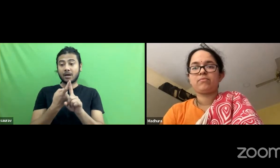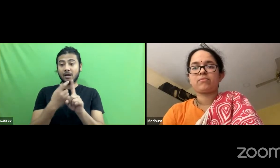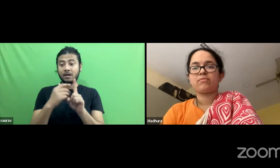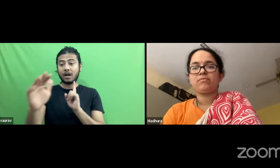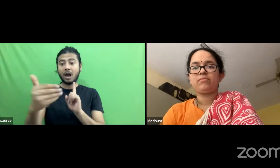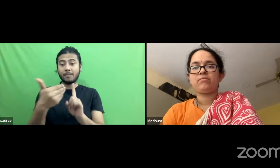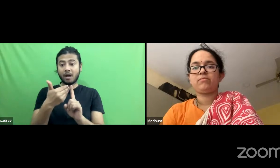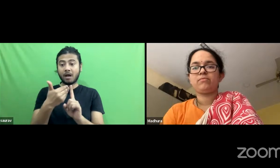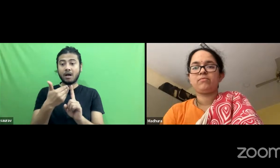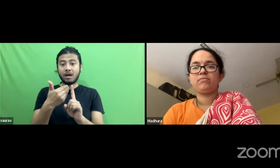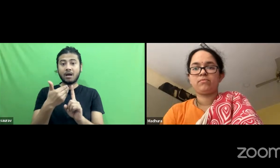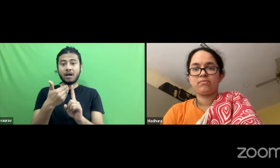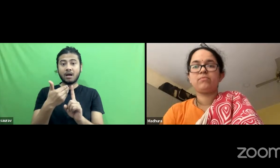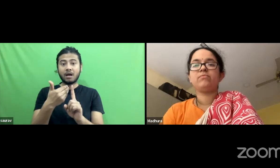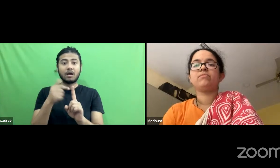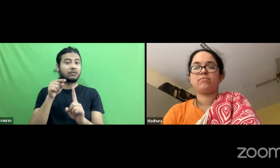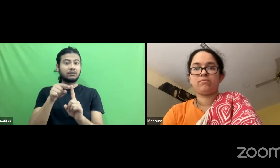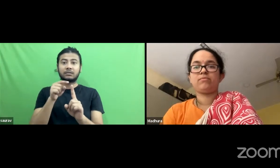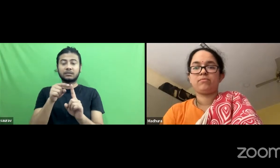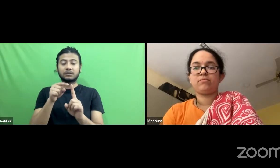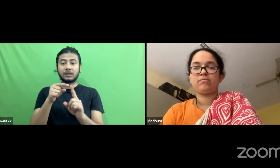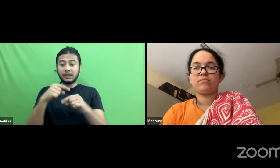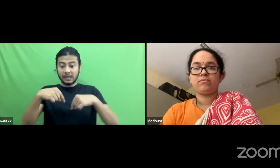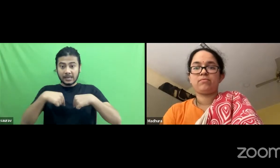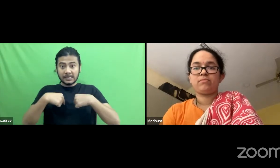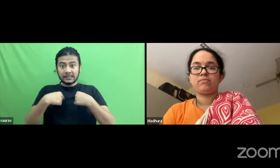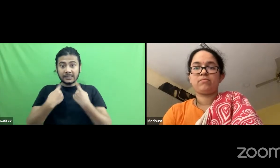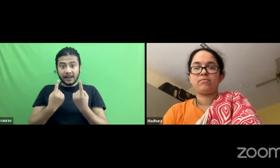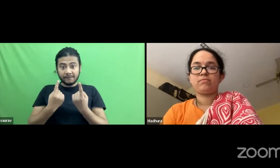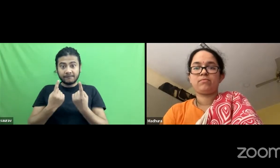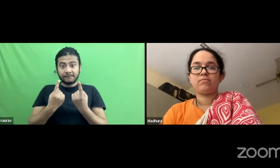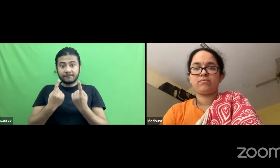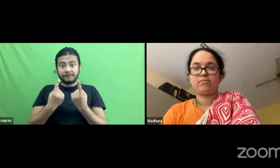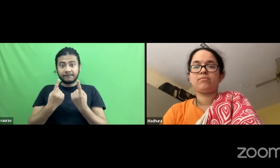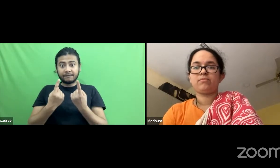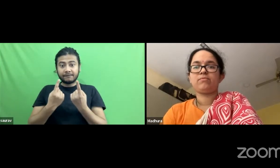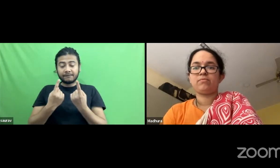when we'll get free, but you trust Krishna, he will take care.